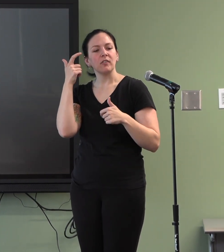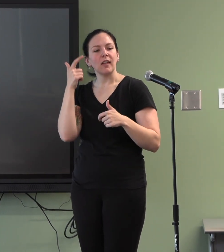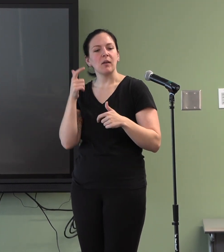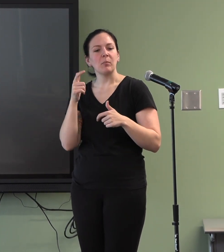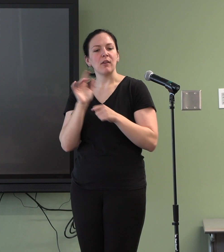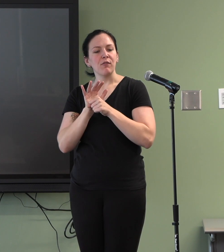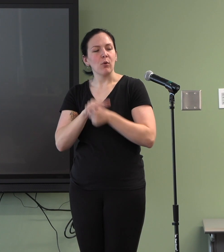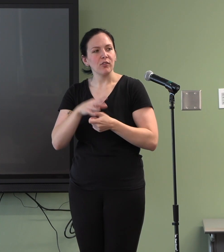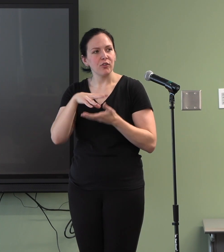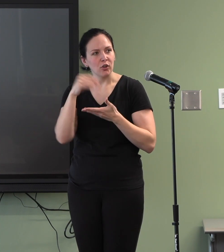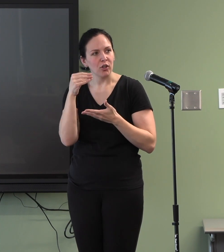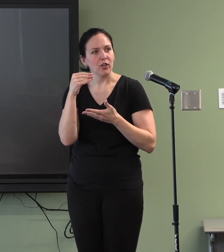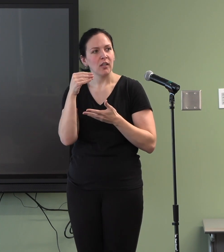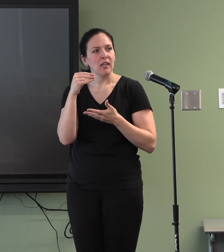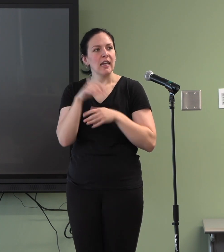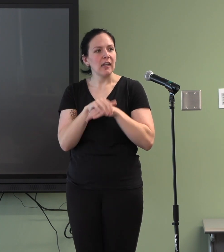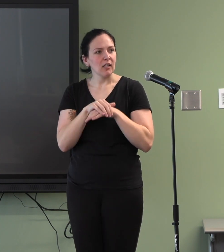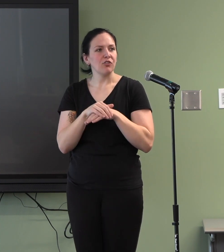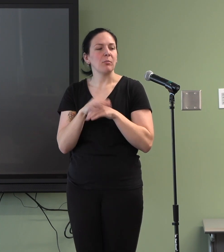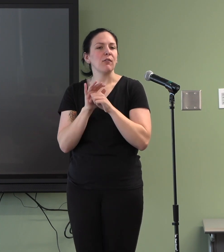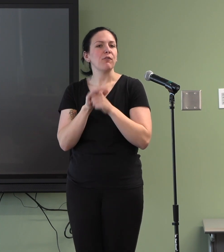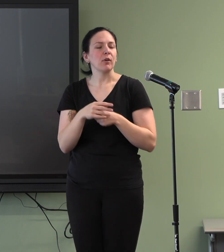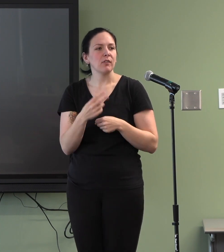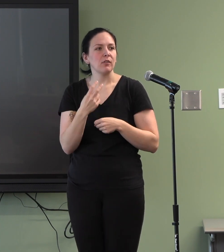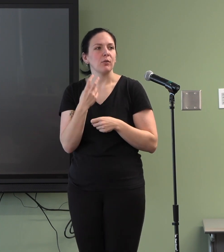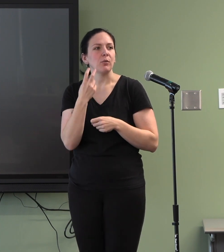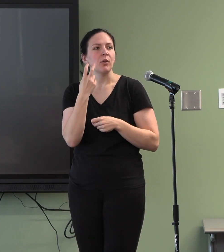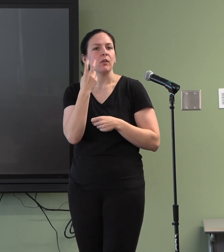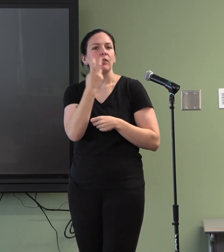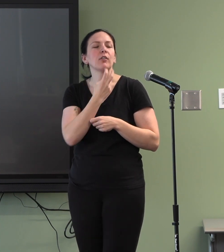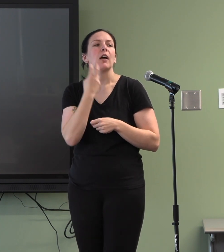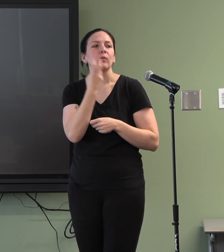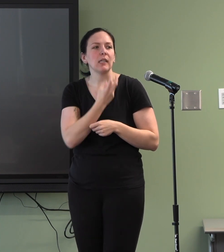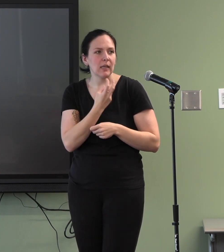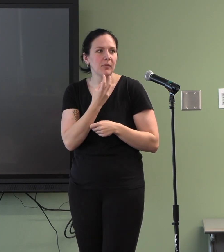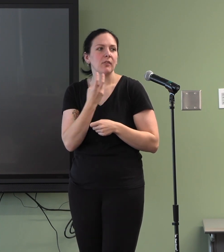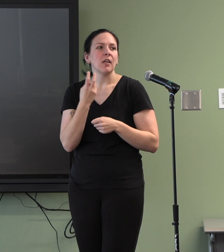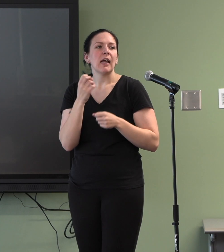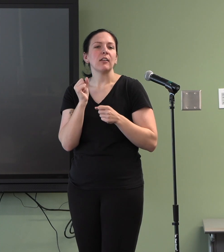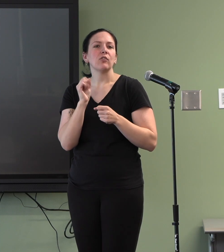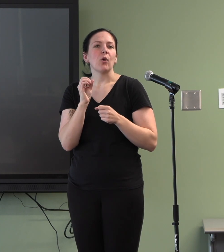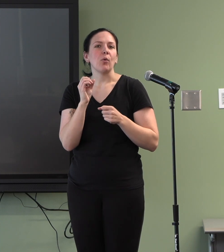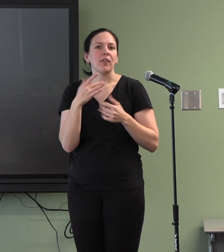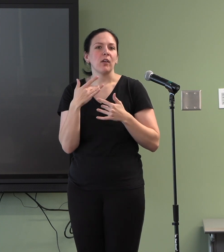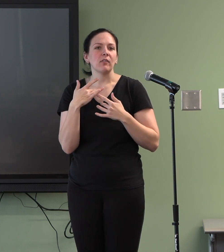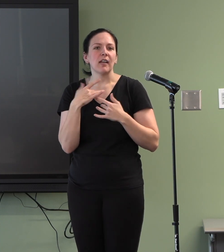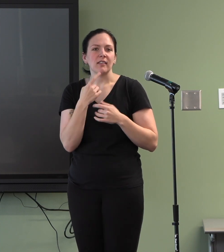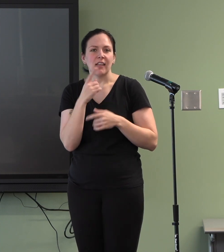like being forced to learn English and being forced to learn how to read lips, and so they'll tend to say like